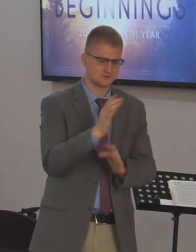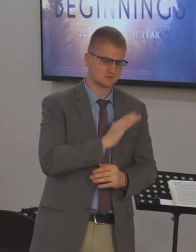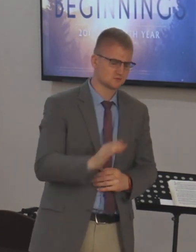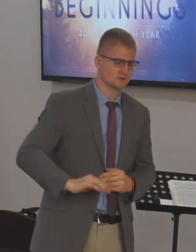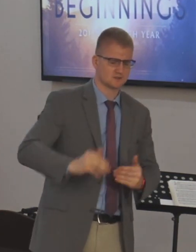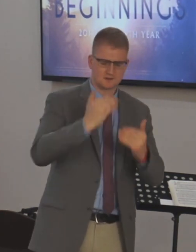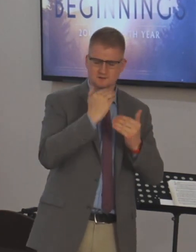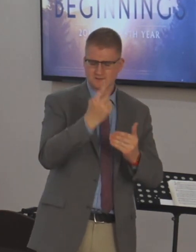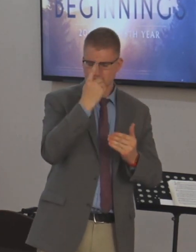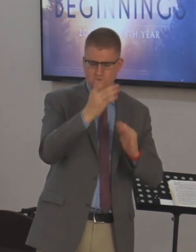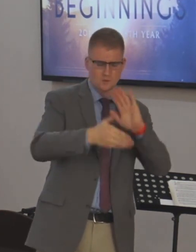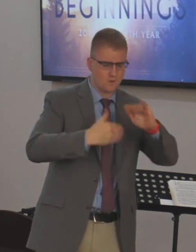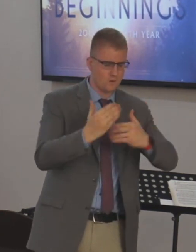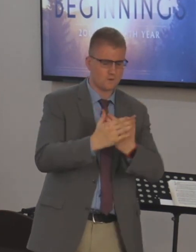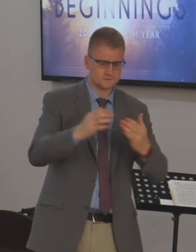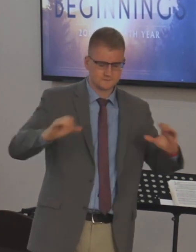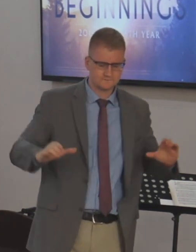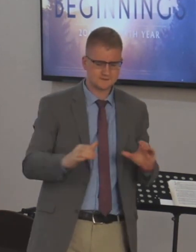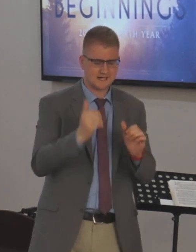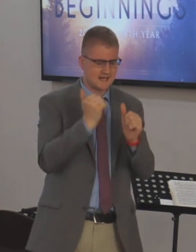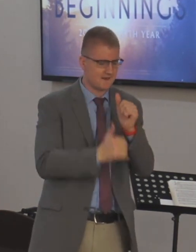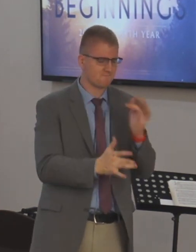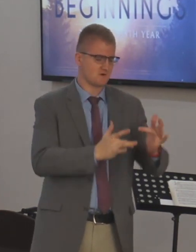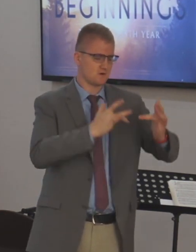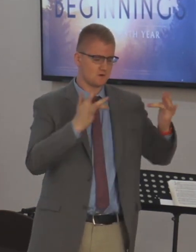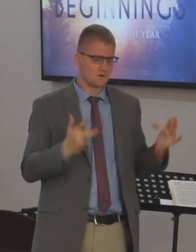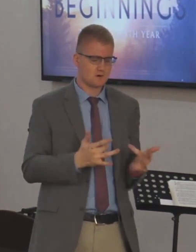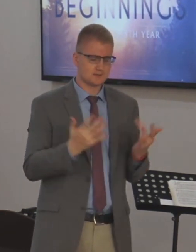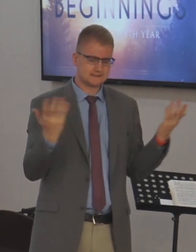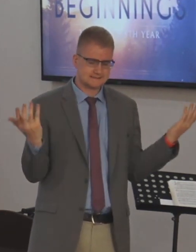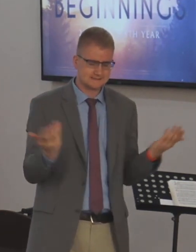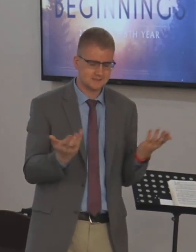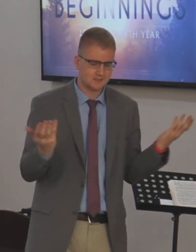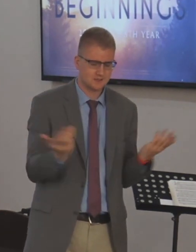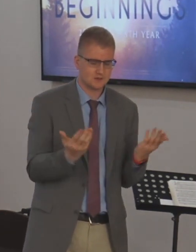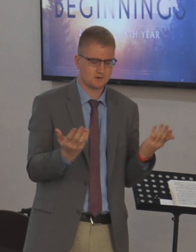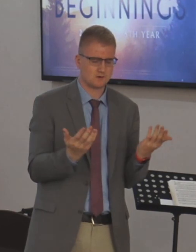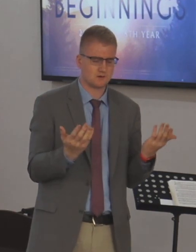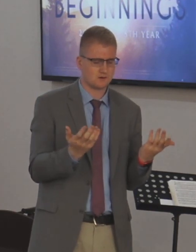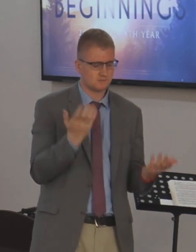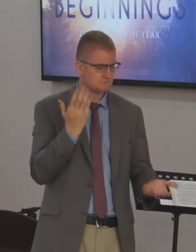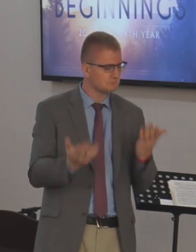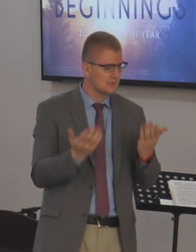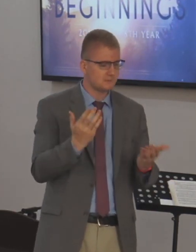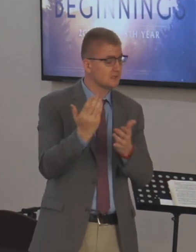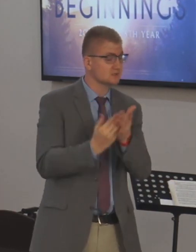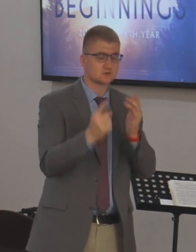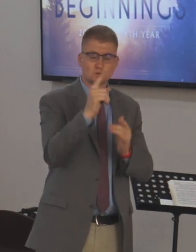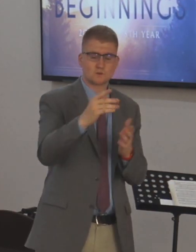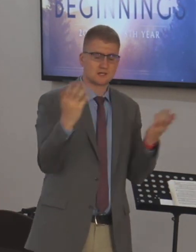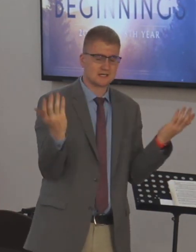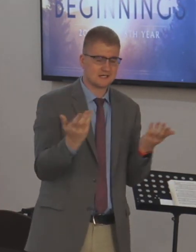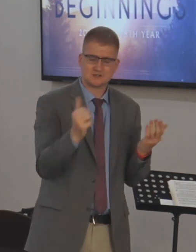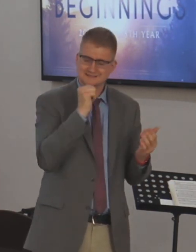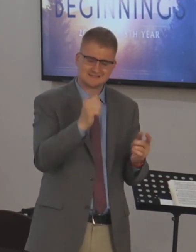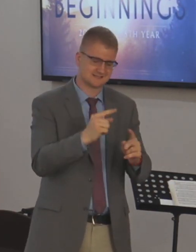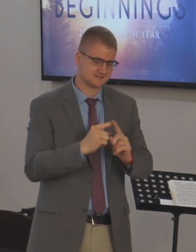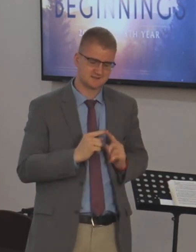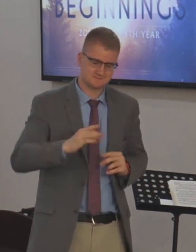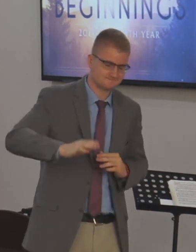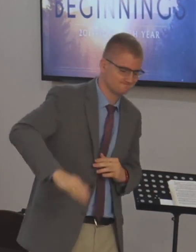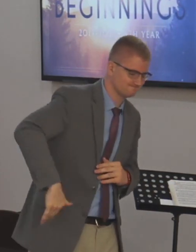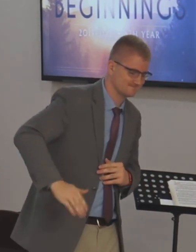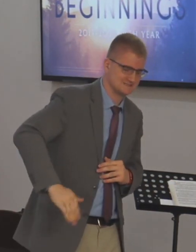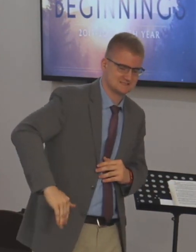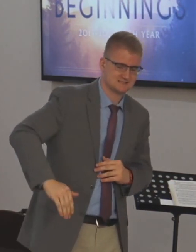you have done in each and every heart that is in here. Lord, that there may be somebody here lost tonight, has not yet made